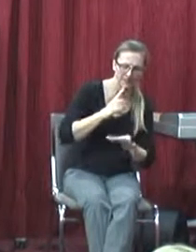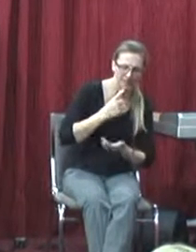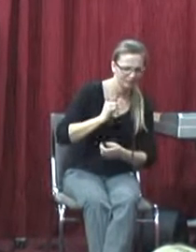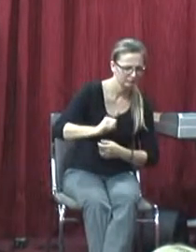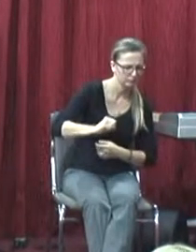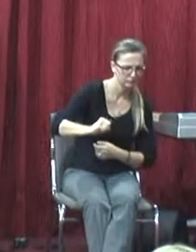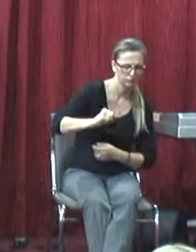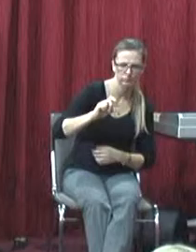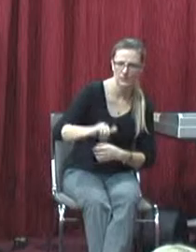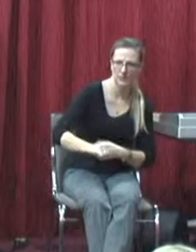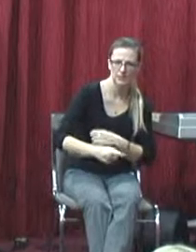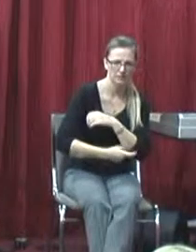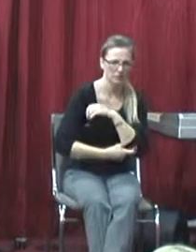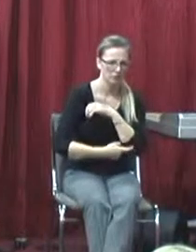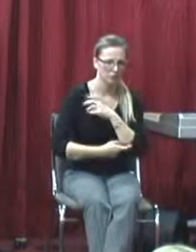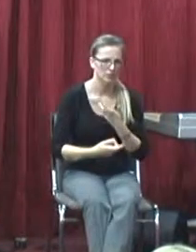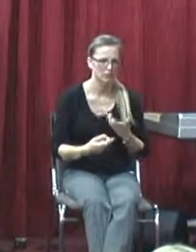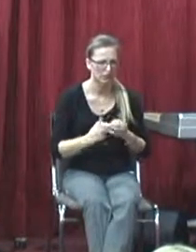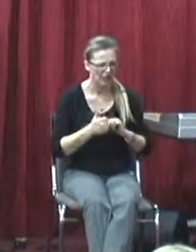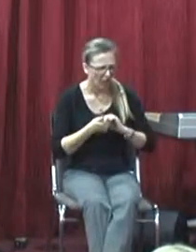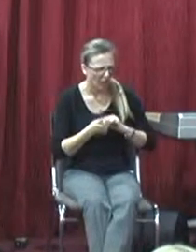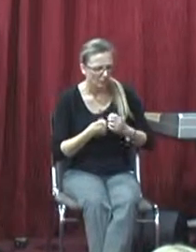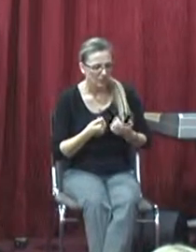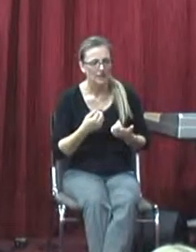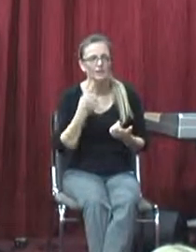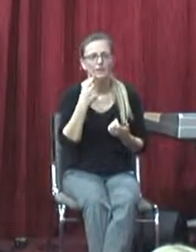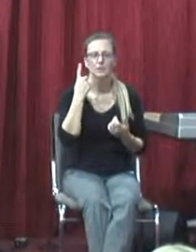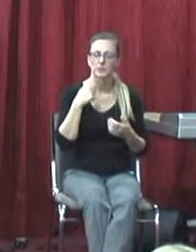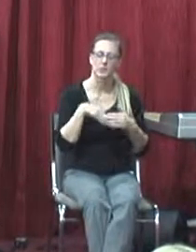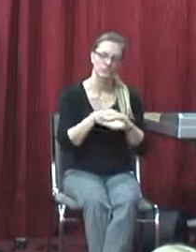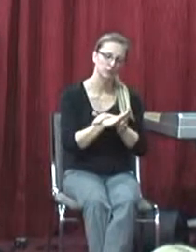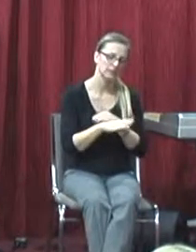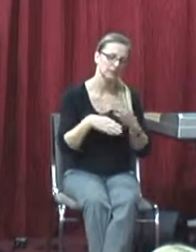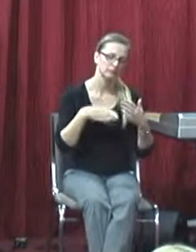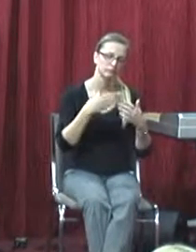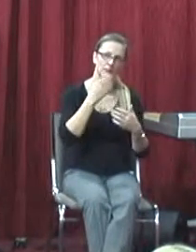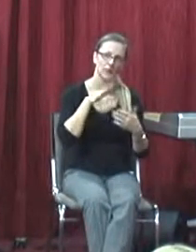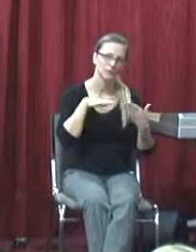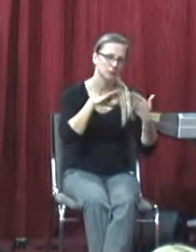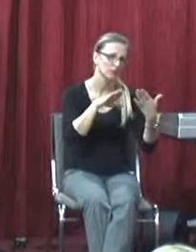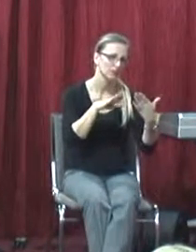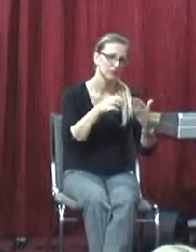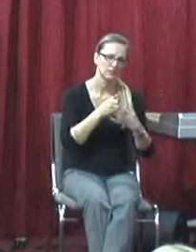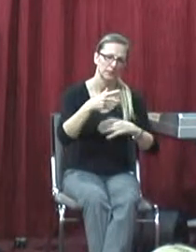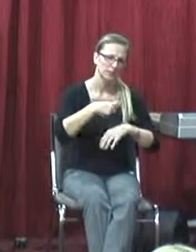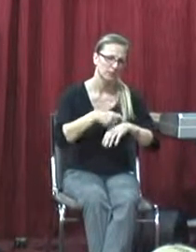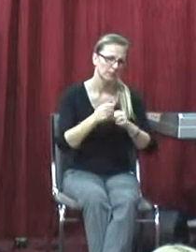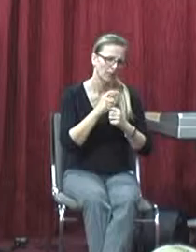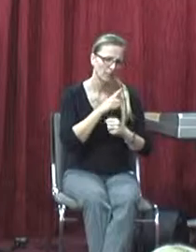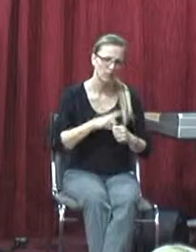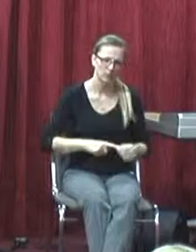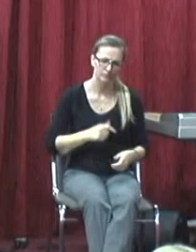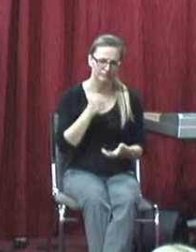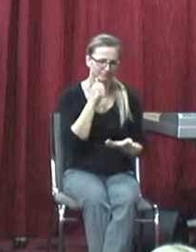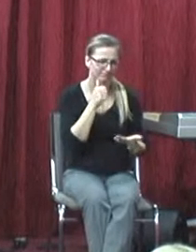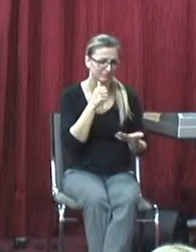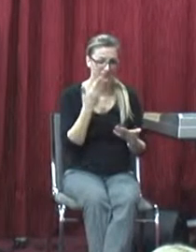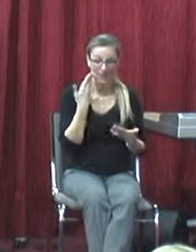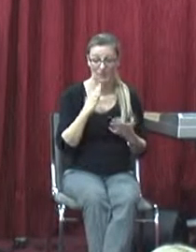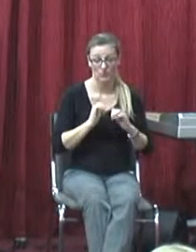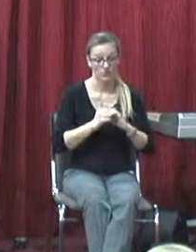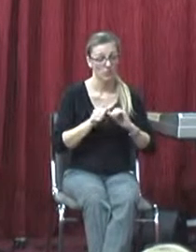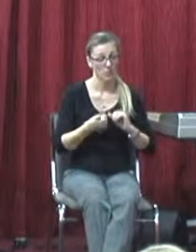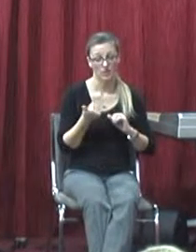How? I can only think it's because he came into God's presence, spent time with the Lord. I don't know how else he could have done